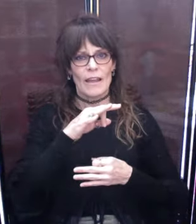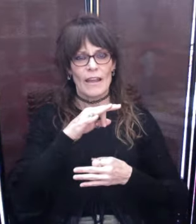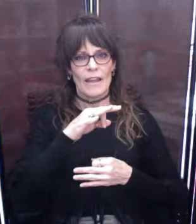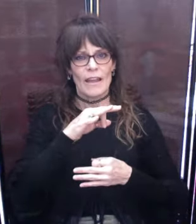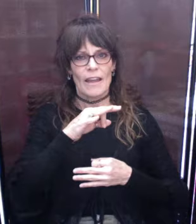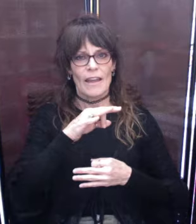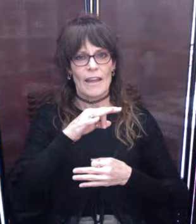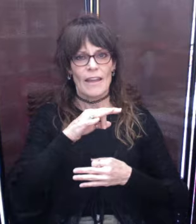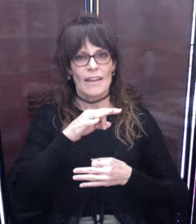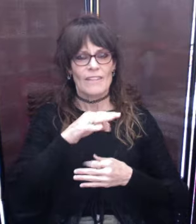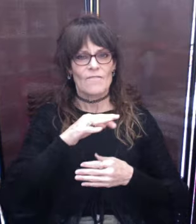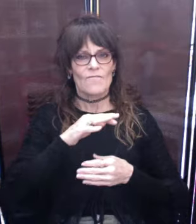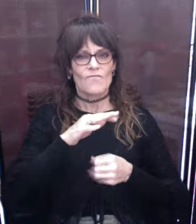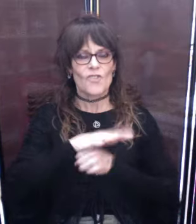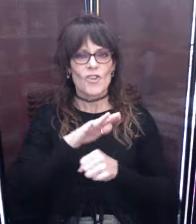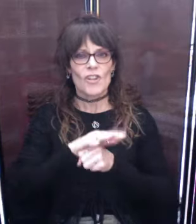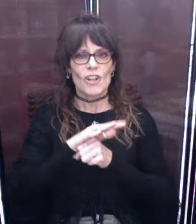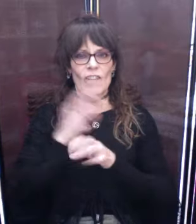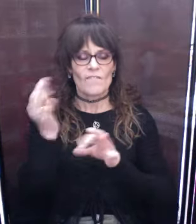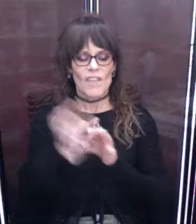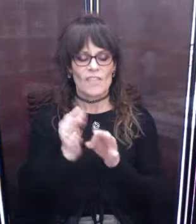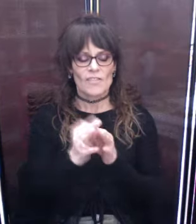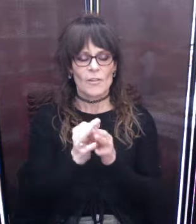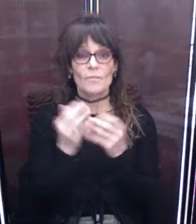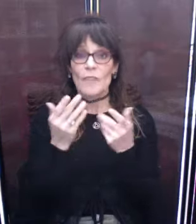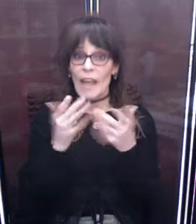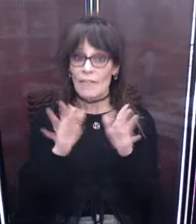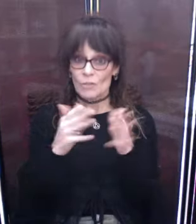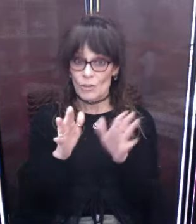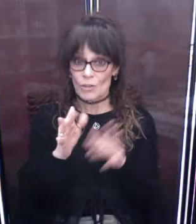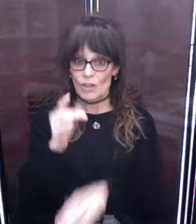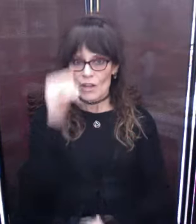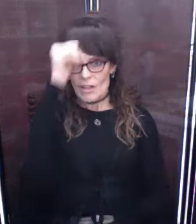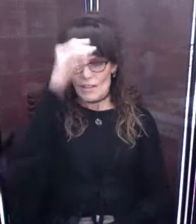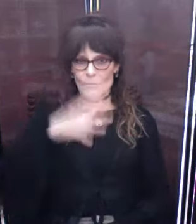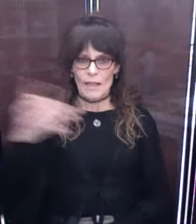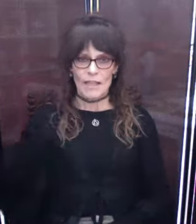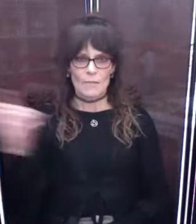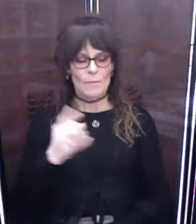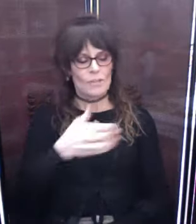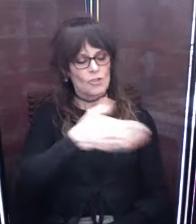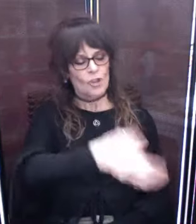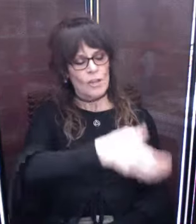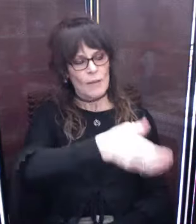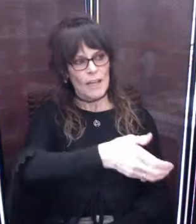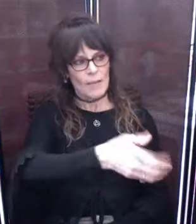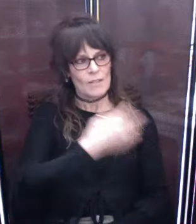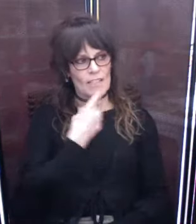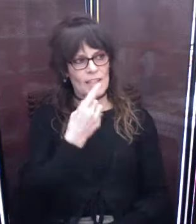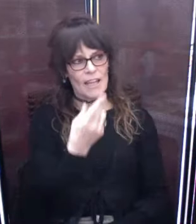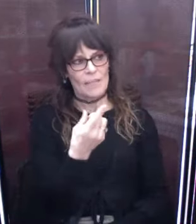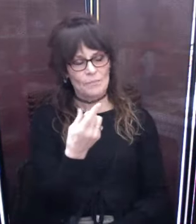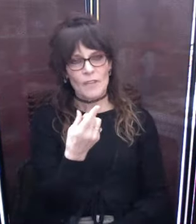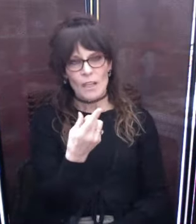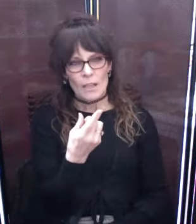And afterwards, this one guy came up to me, shook my hand, and said to me that if I